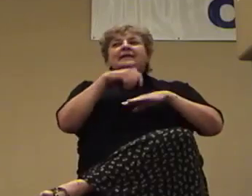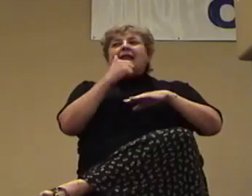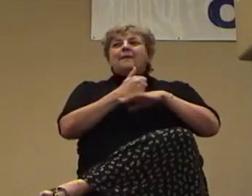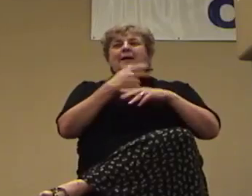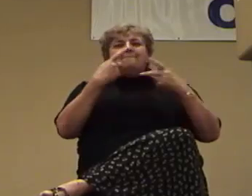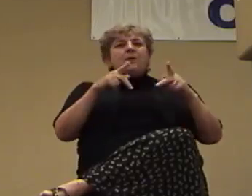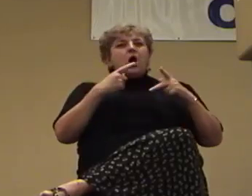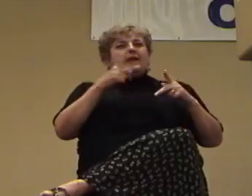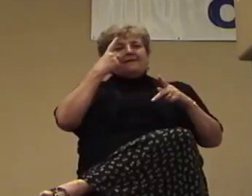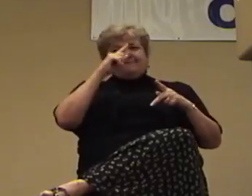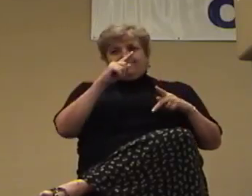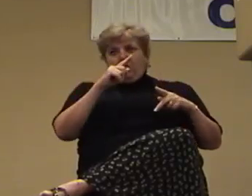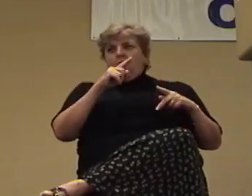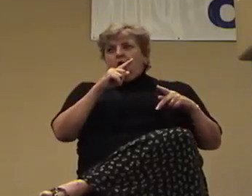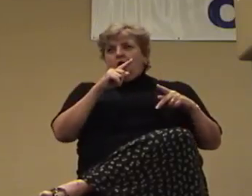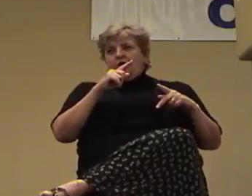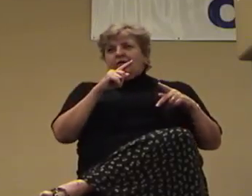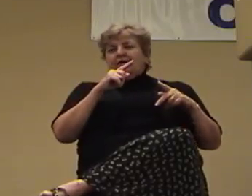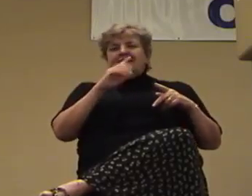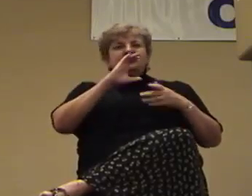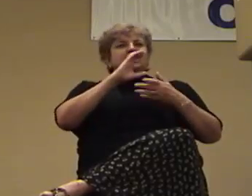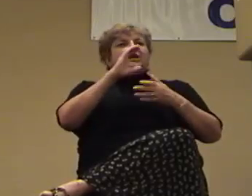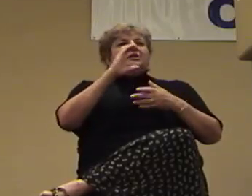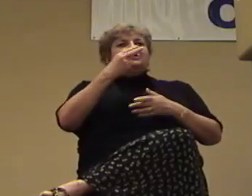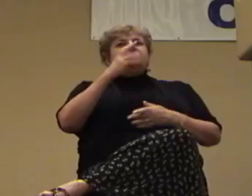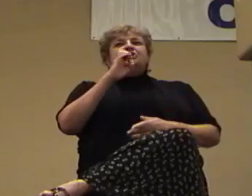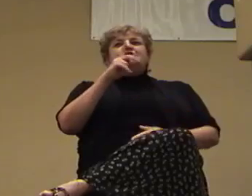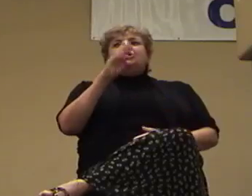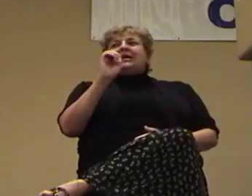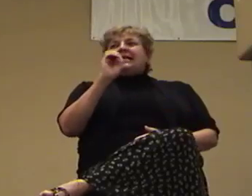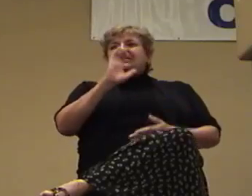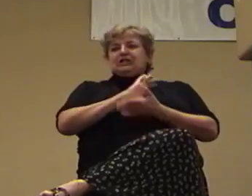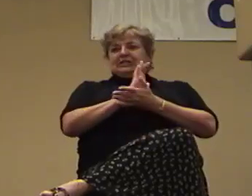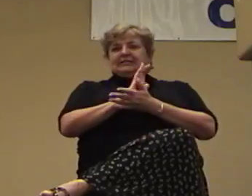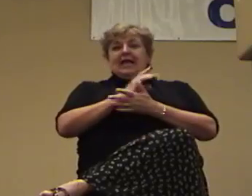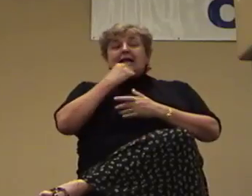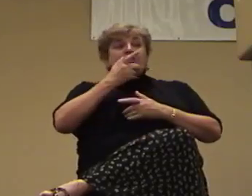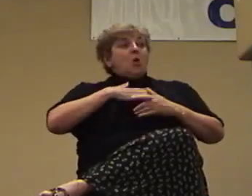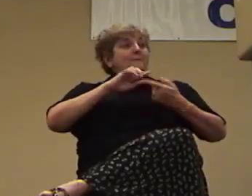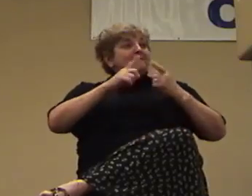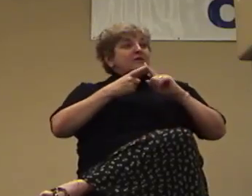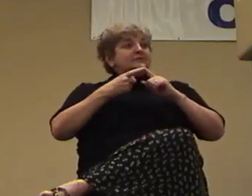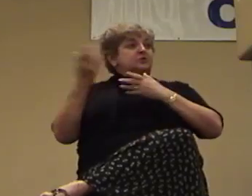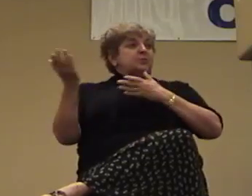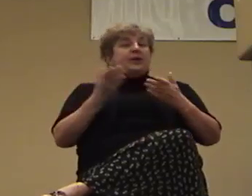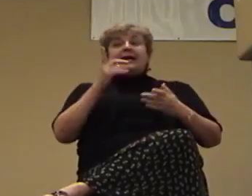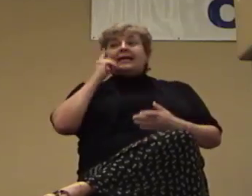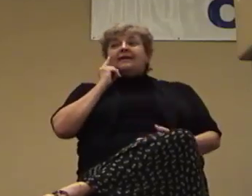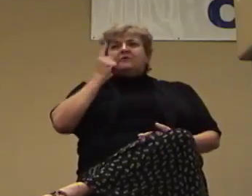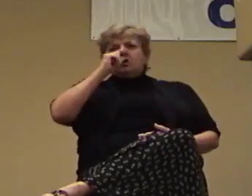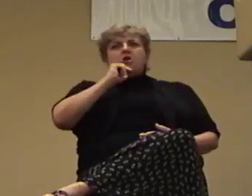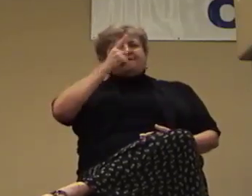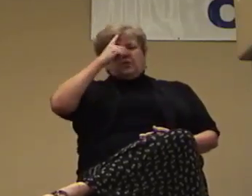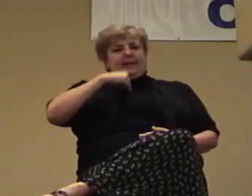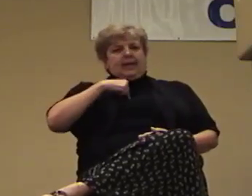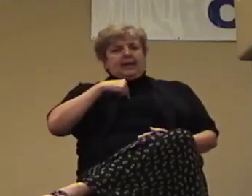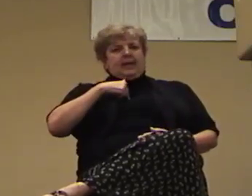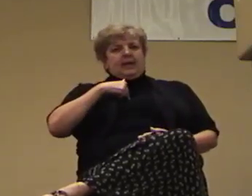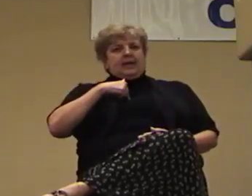know, and the deal for that was I told my friends to bring a gift, not for me. That doesn't apply to you